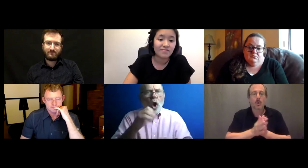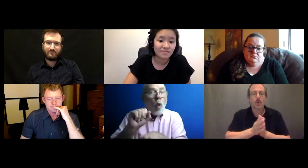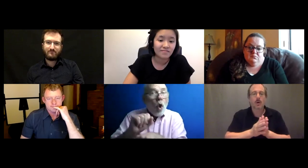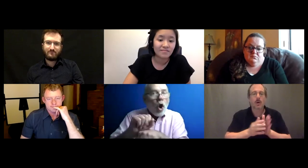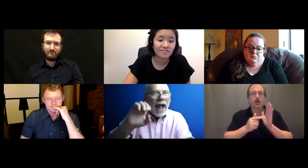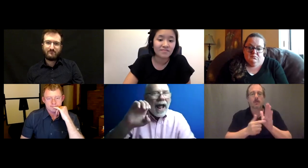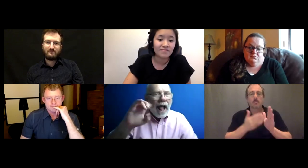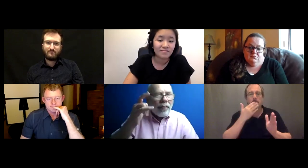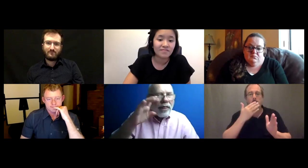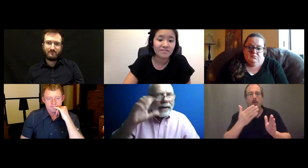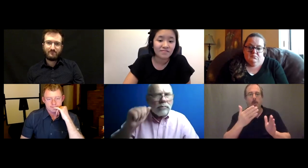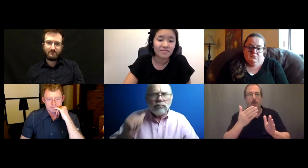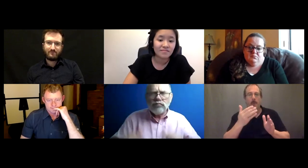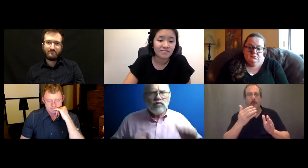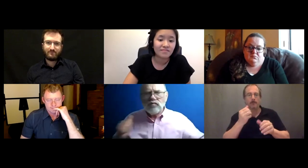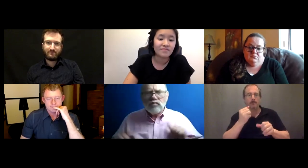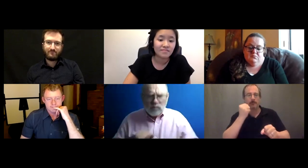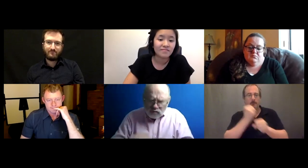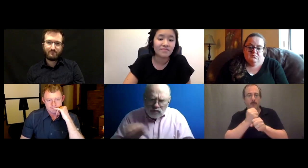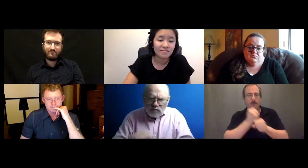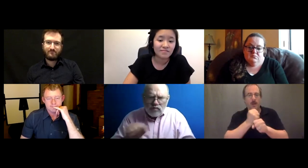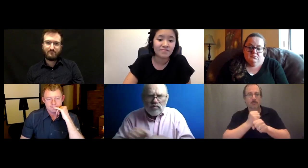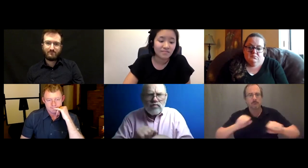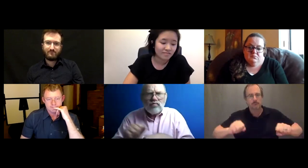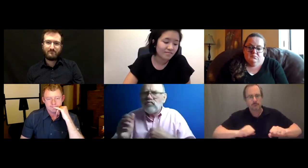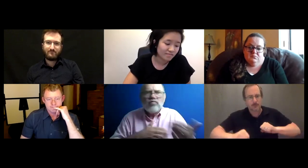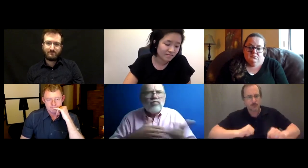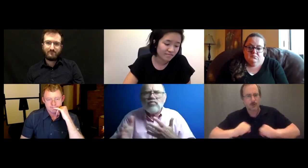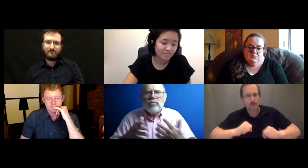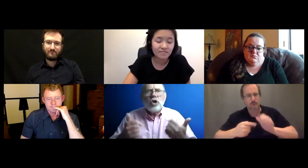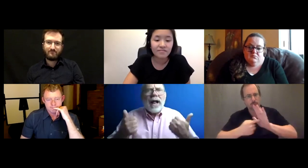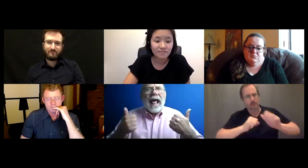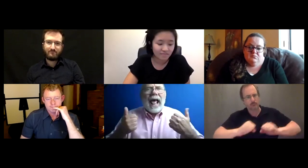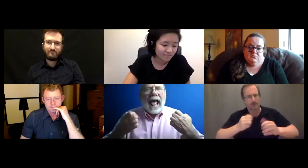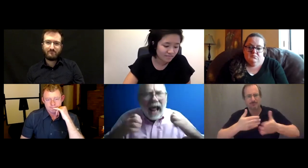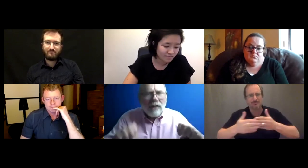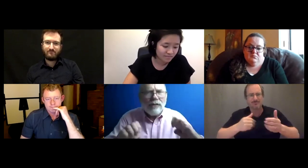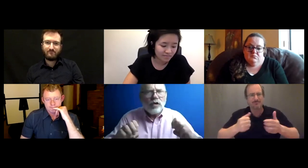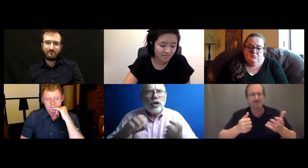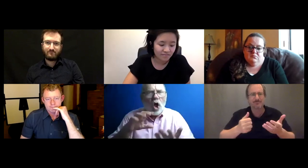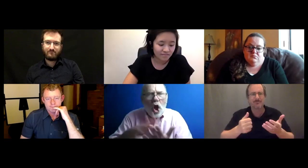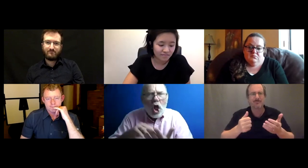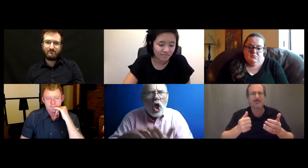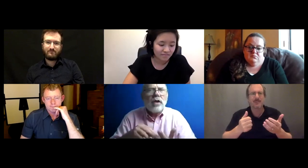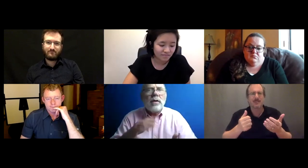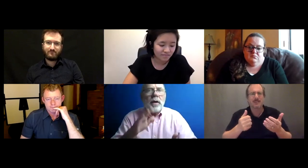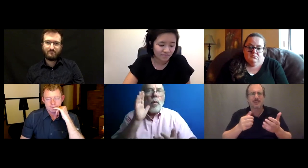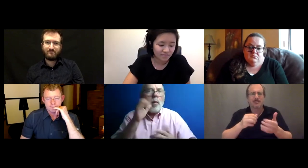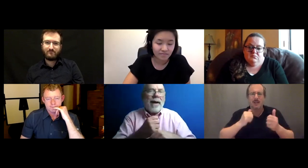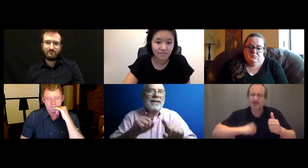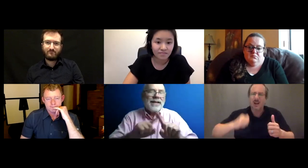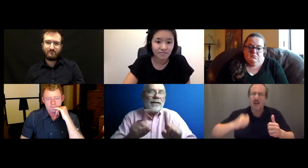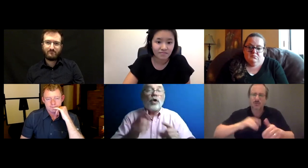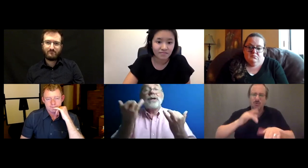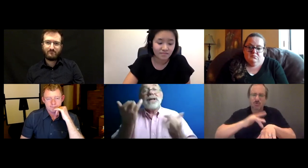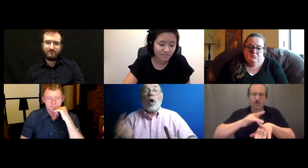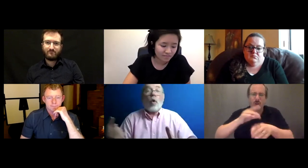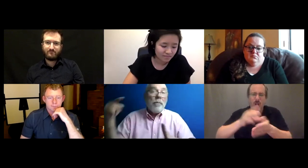your motivation, and show that good work ethic. Put your all into everything, and it will